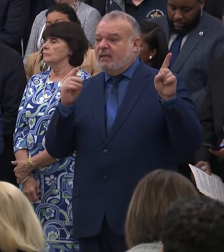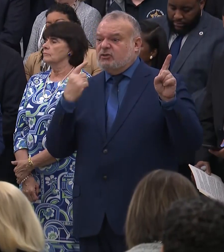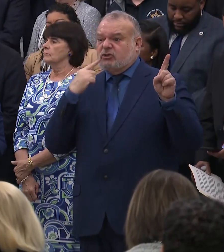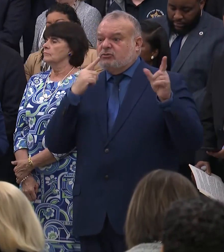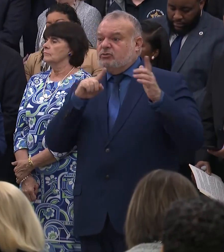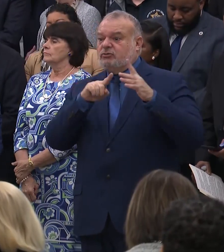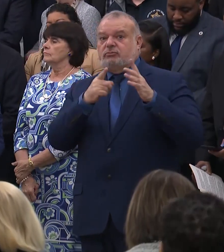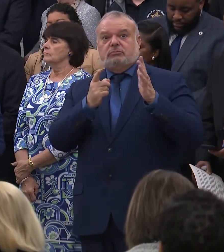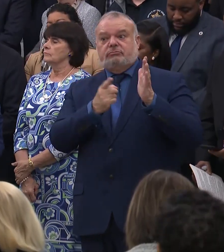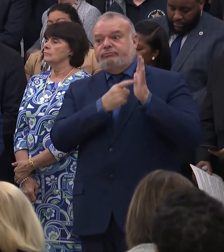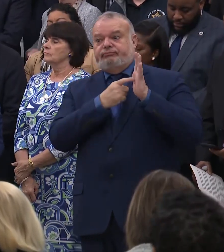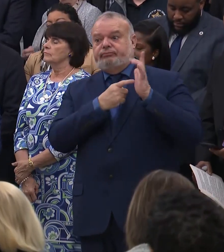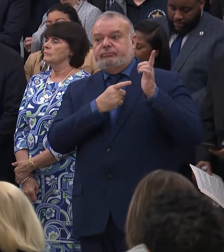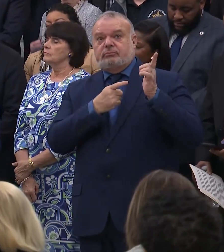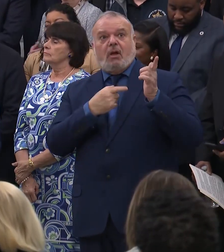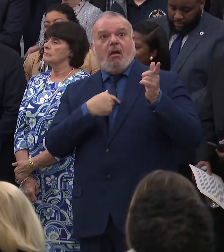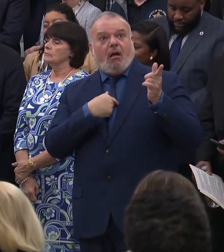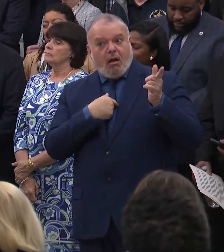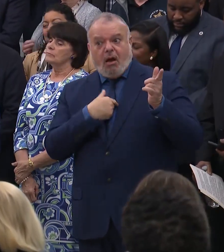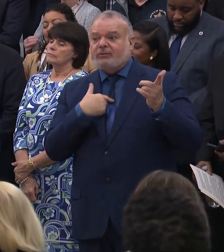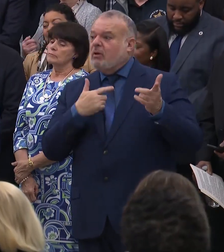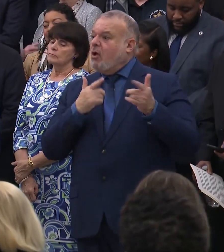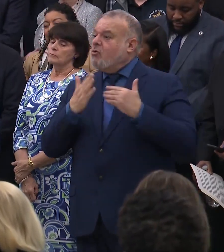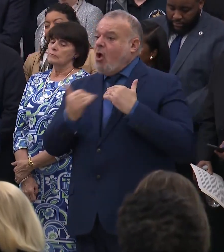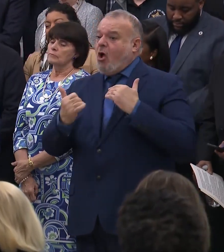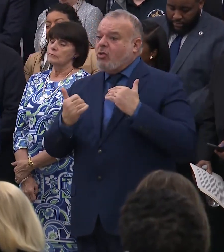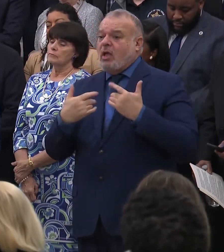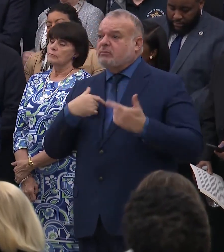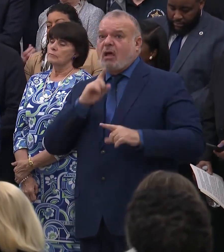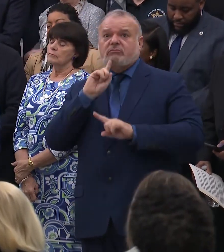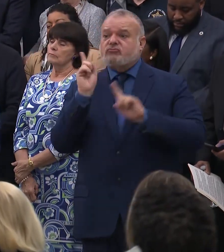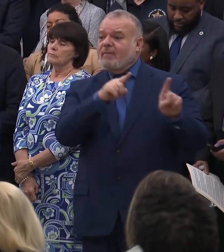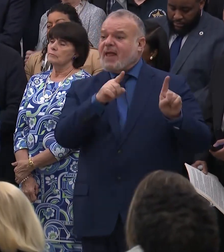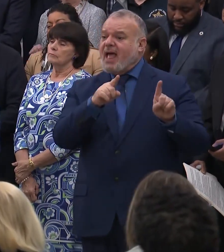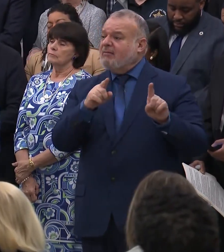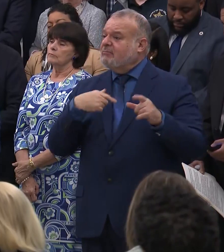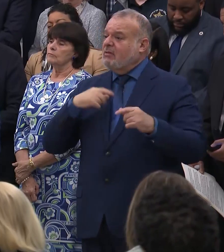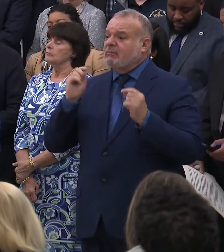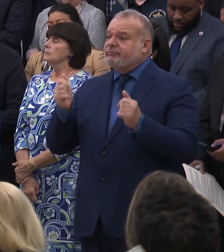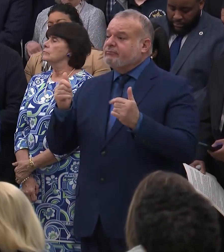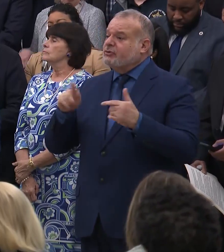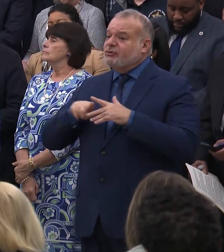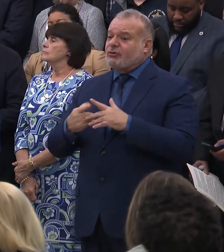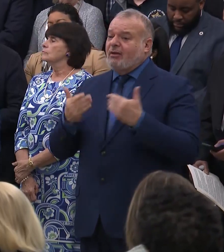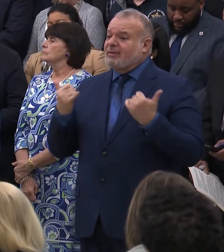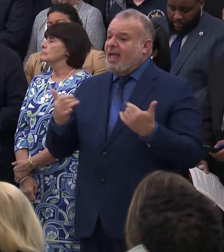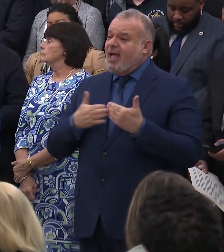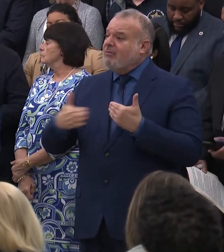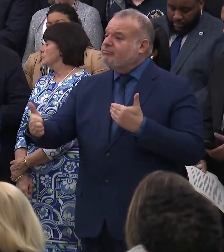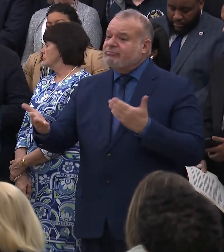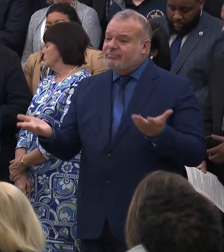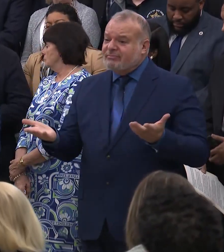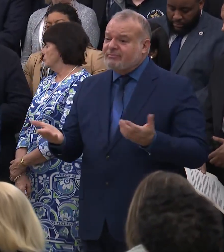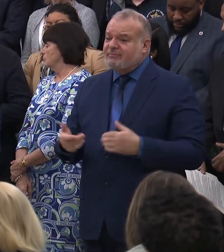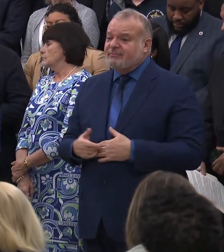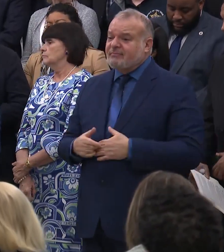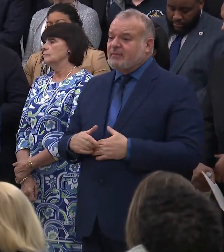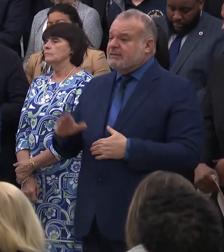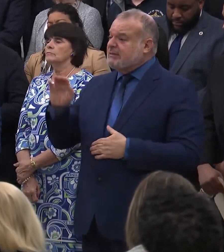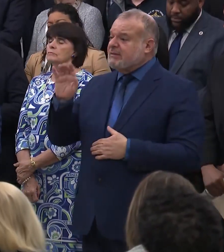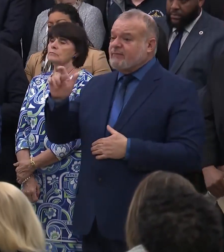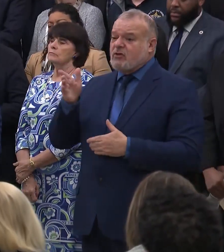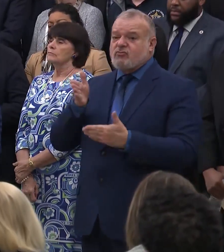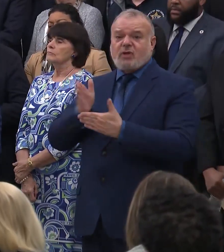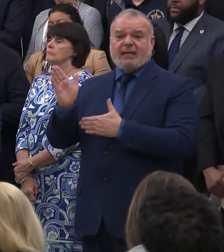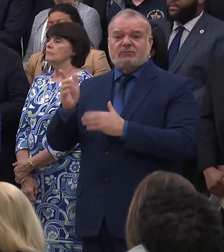and we always like to be first in Massachusetts. As somebody who is both a prosecutor and a civil rights lawyer, this is something that is near and dear to me. We worked